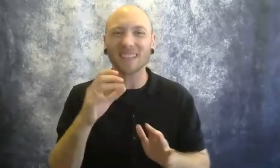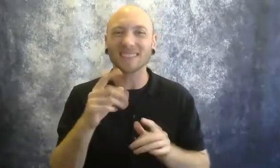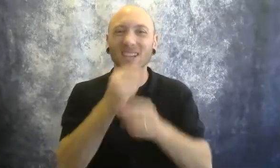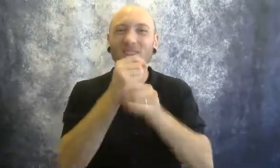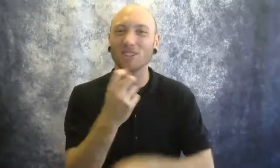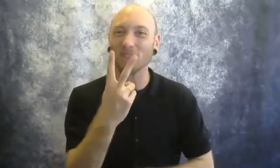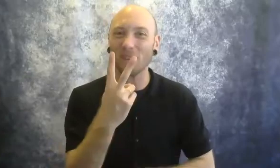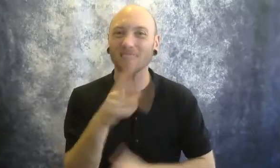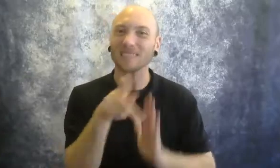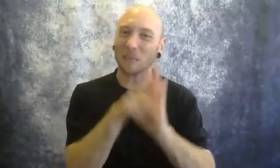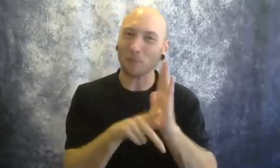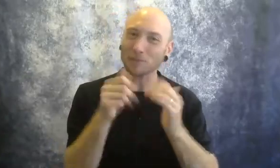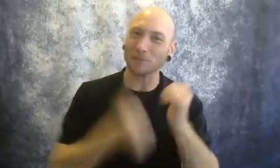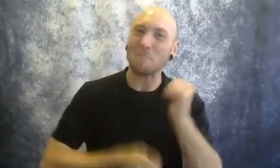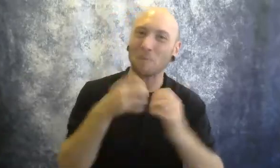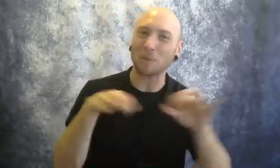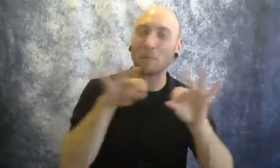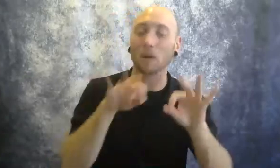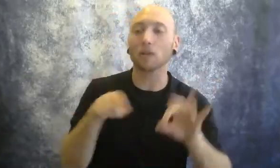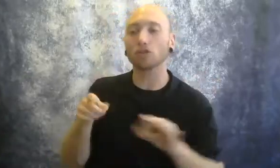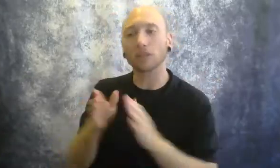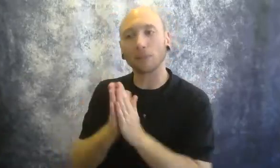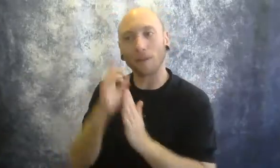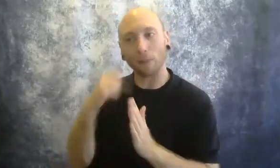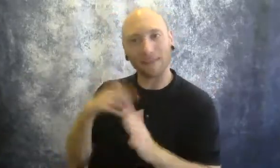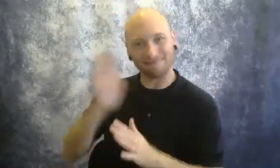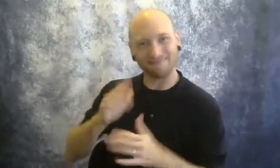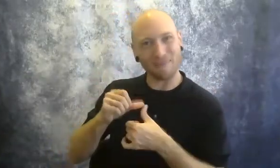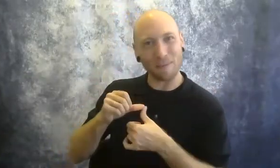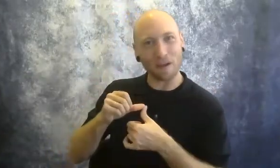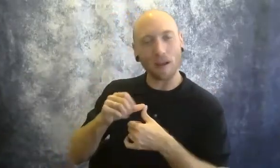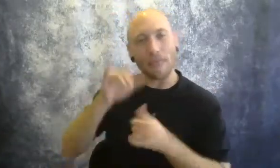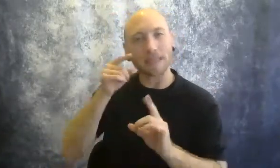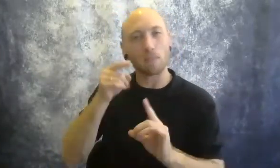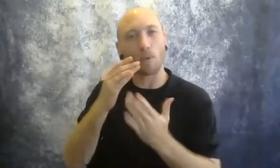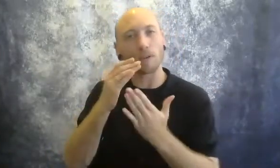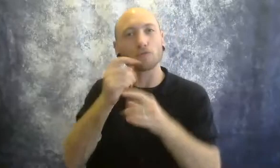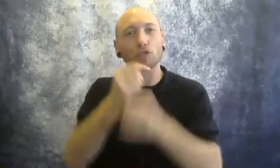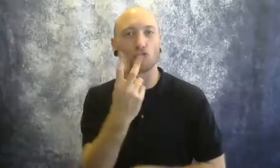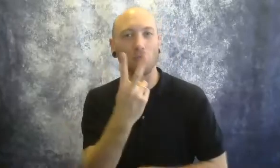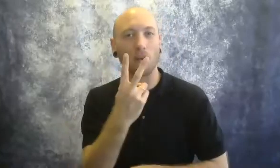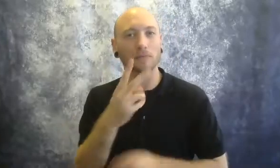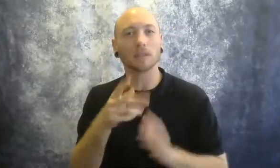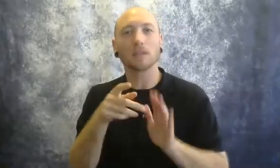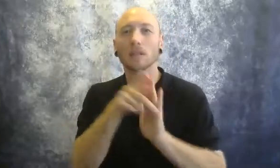But so here's principle before personality. Just like when she prayed for me, principle before personality,